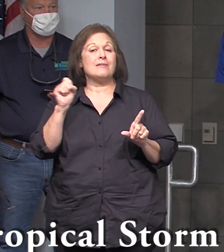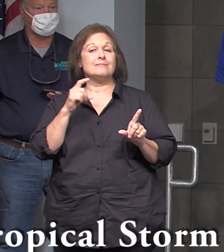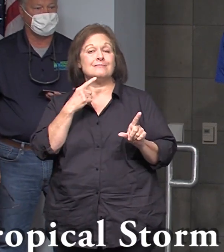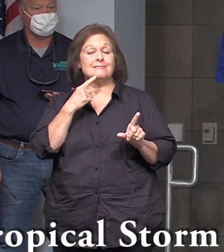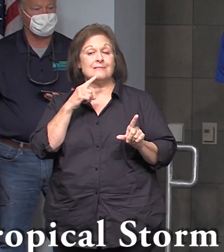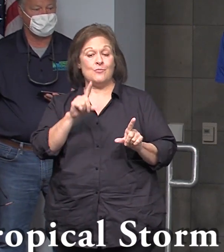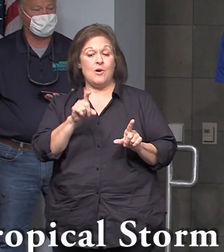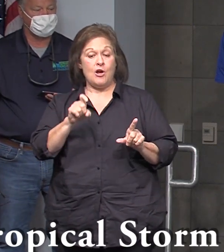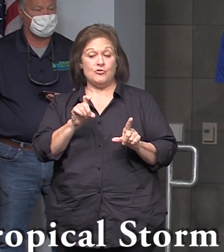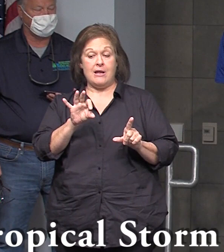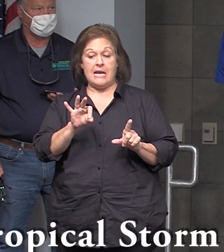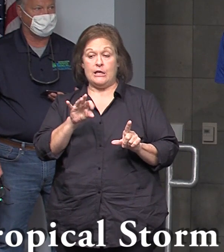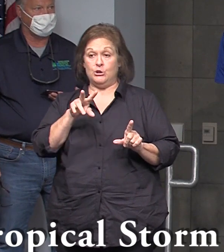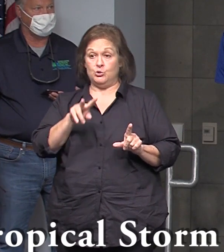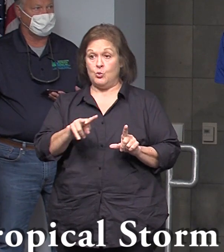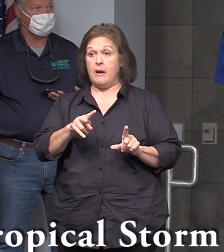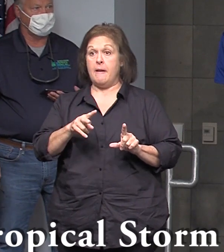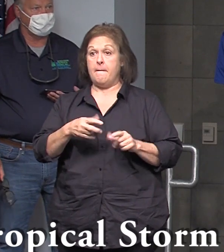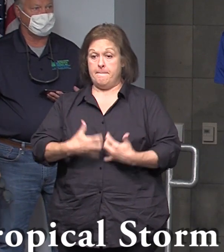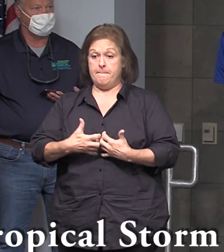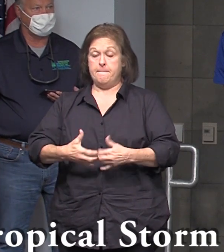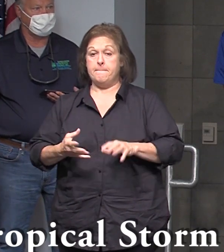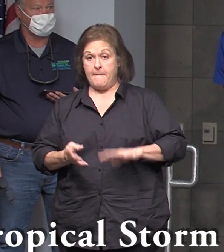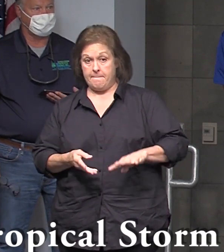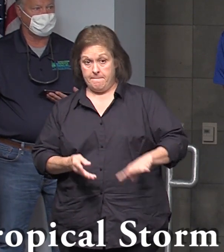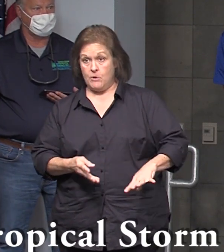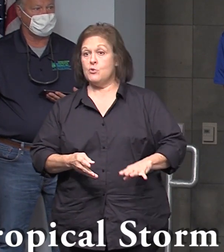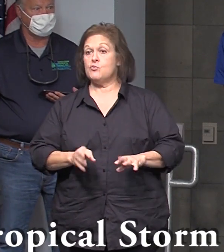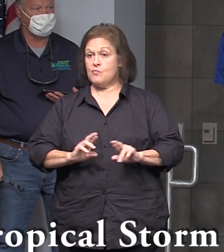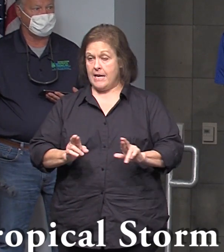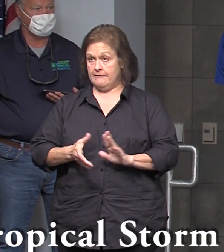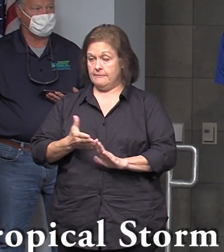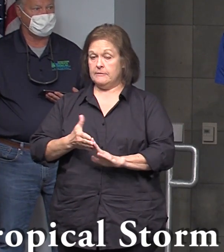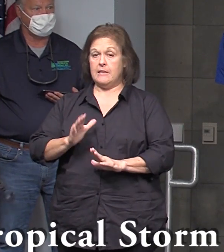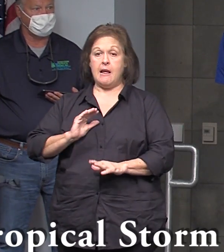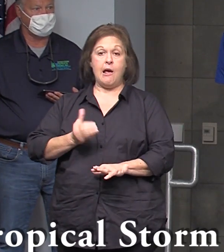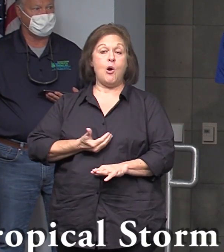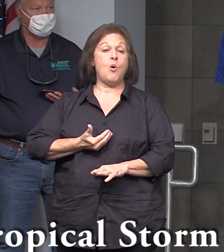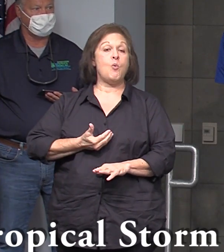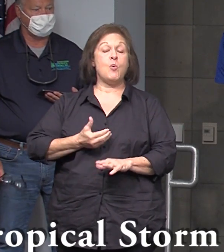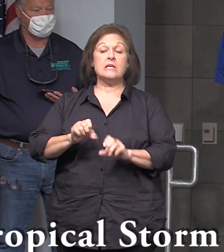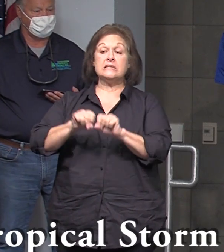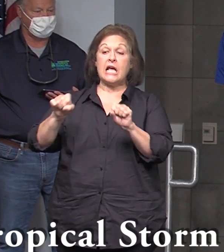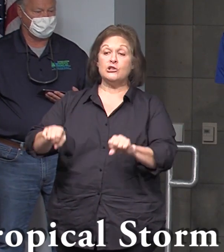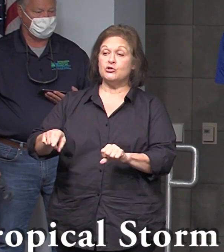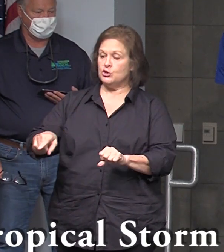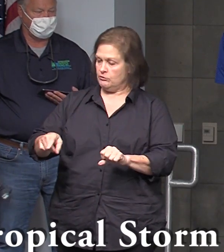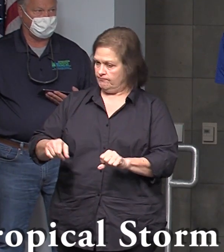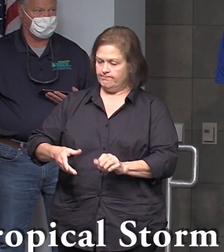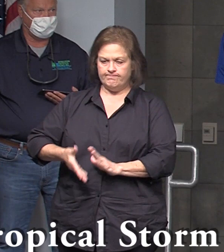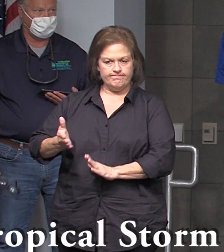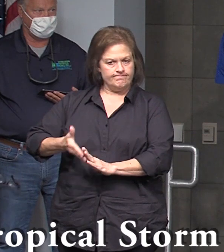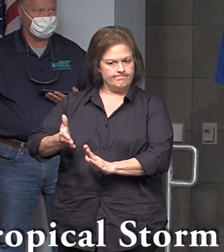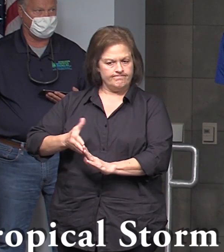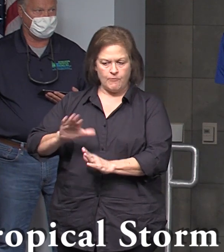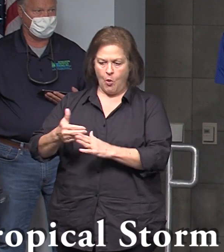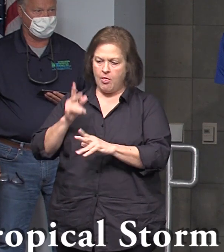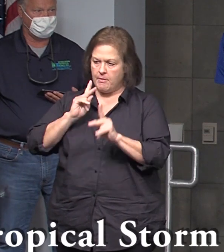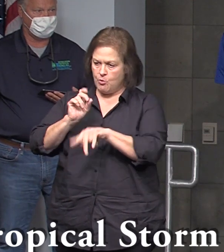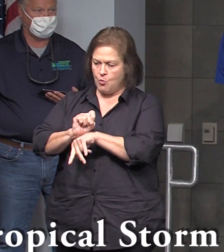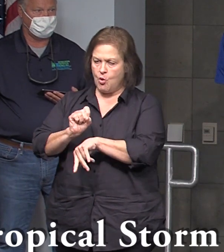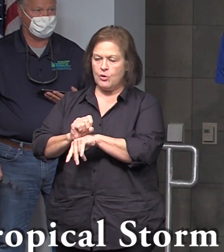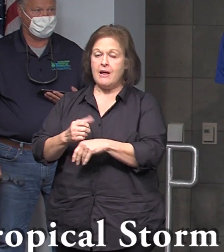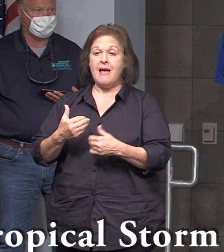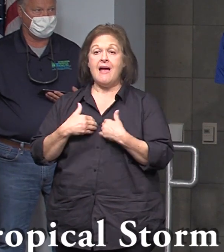have 192 pumps that are at the ready. All our stations are manned and ready to operate. And we have